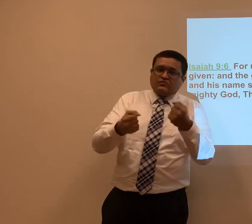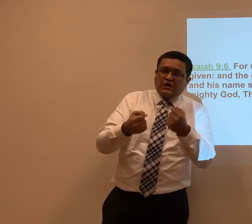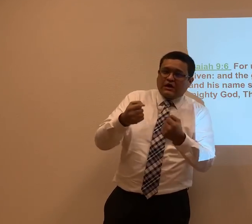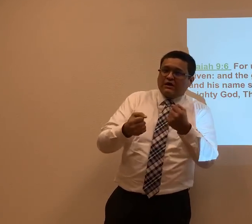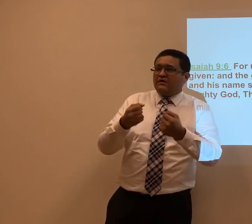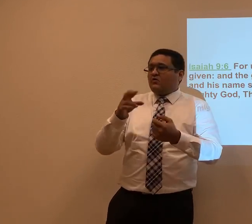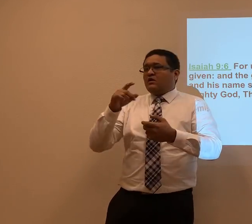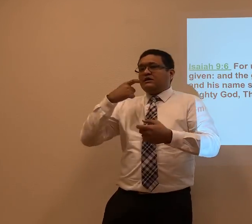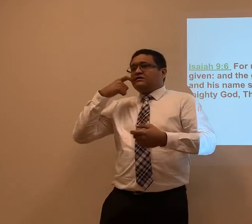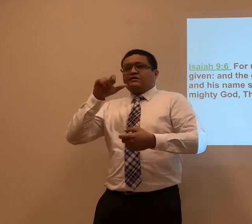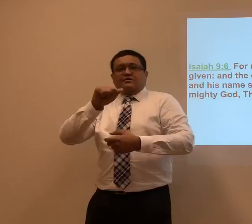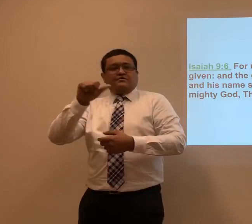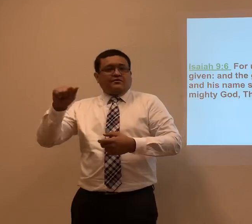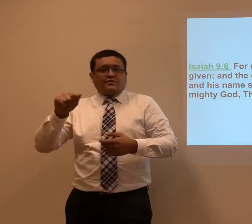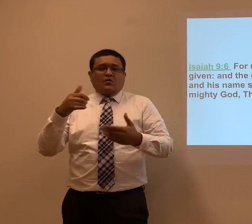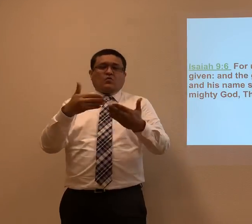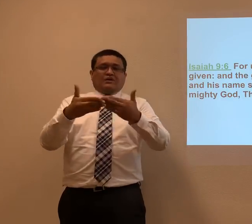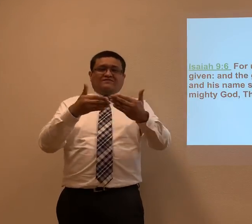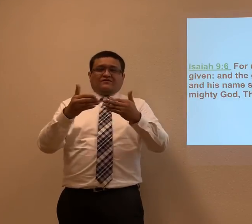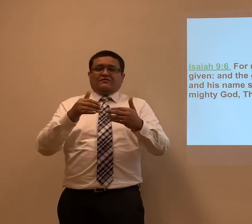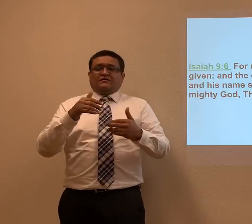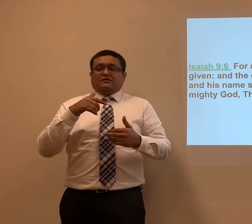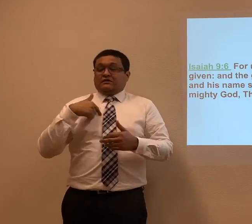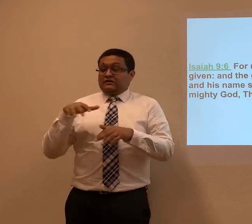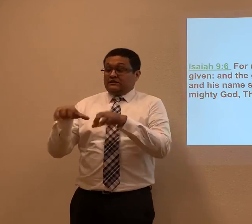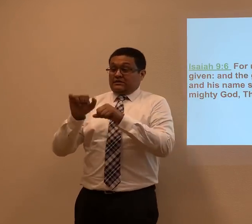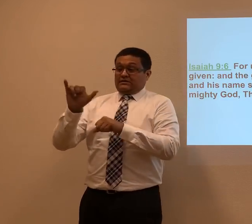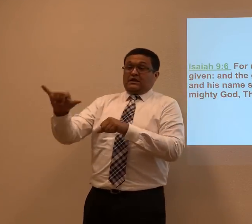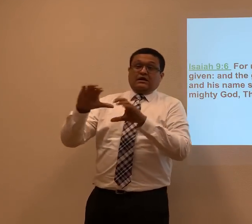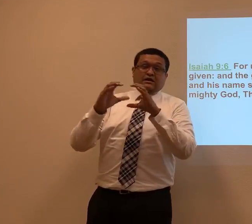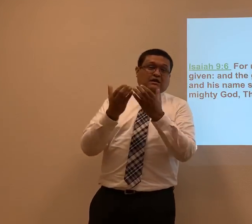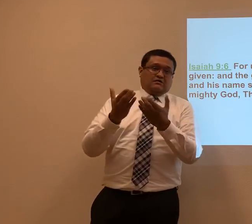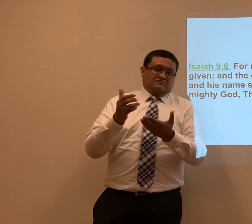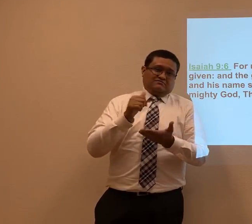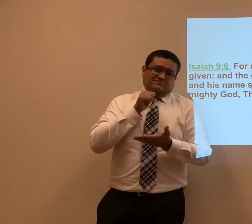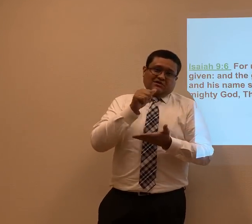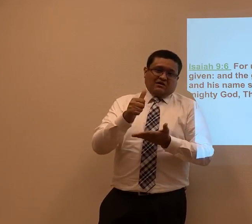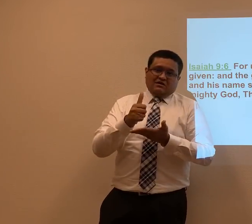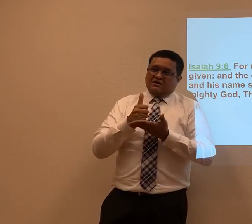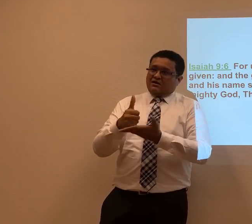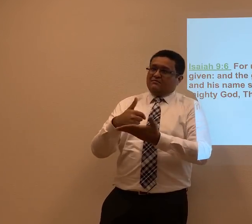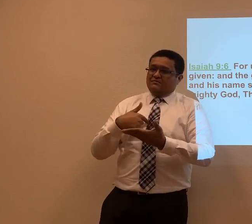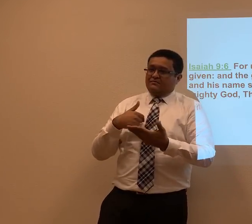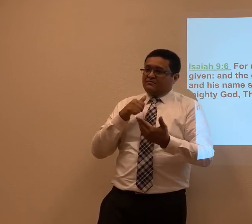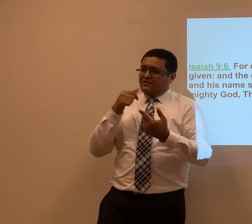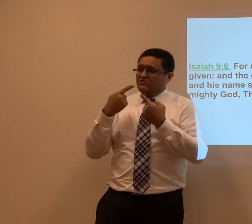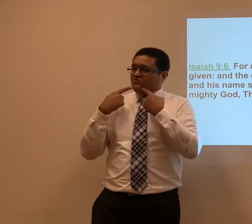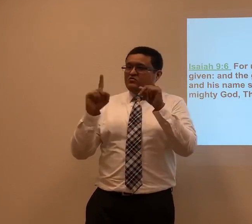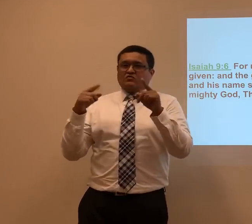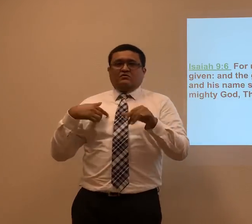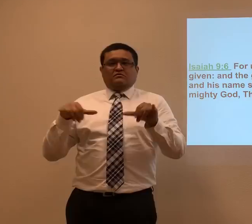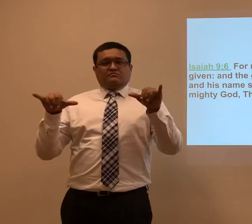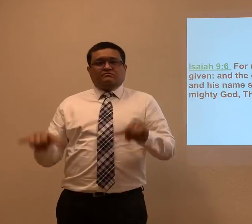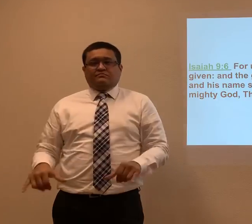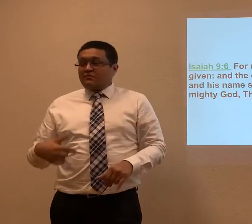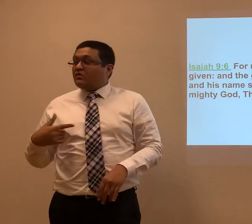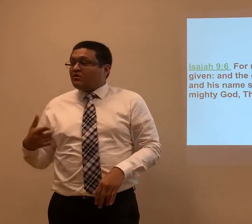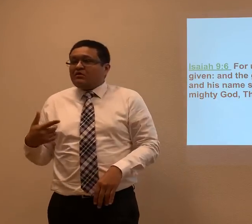And maybe they have different programs to help people, but they're not going to be as